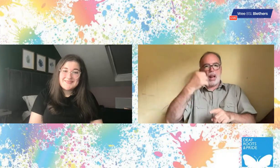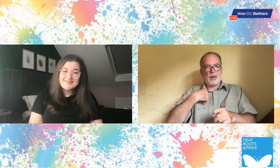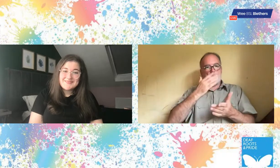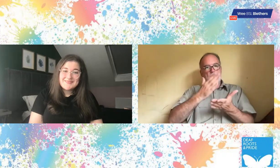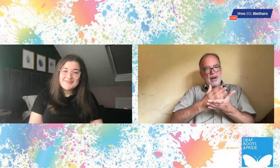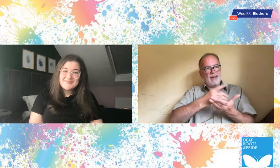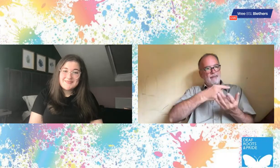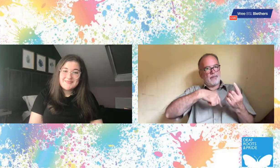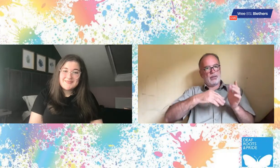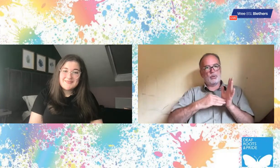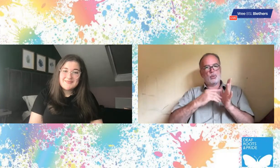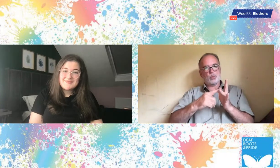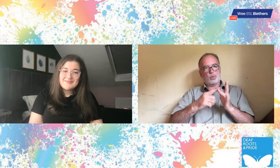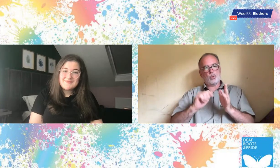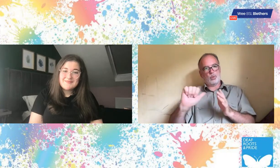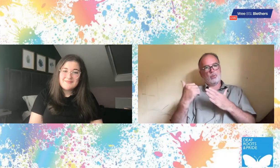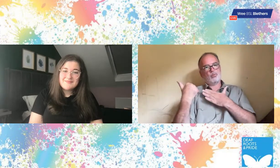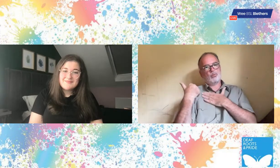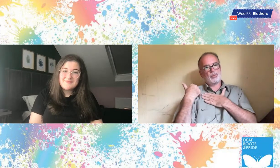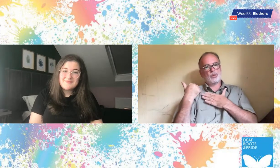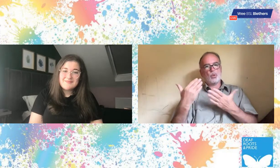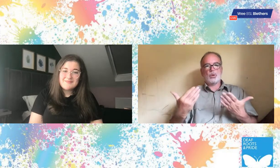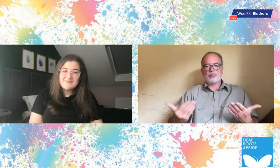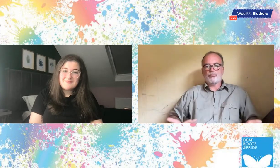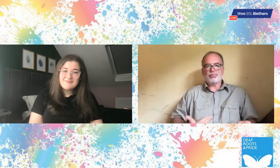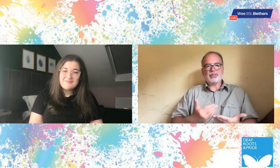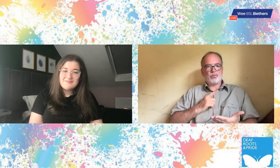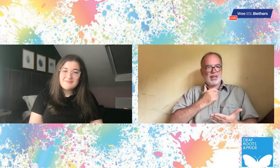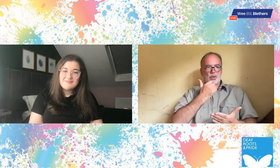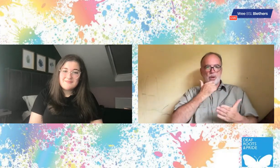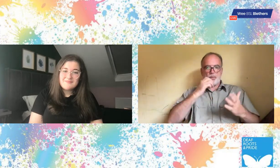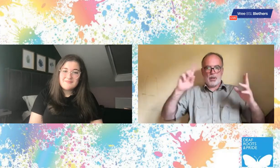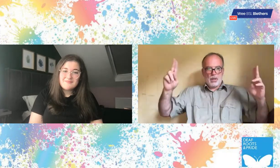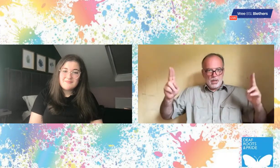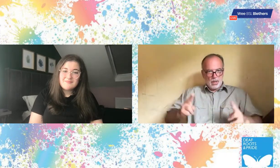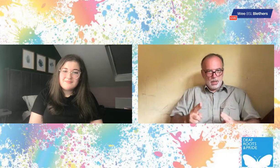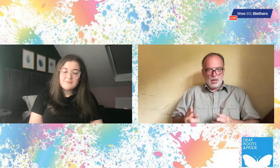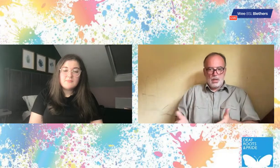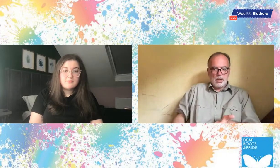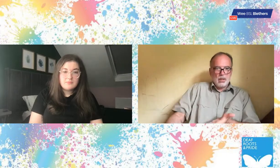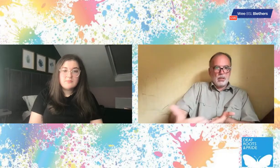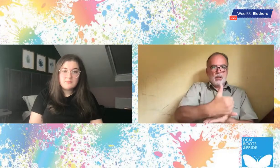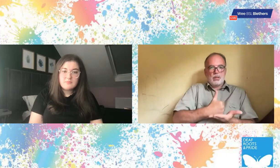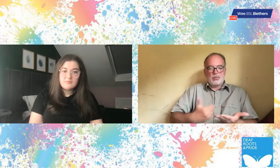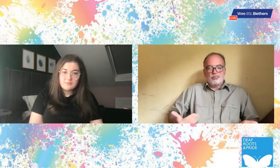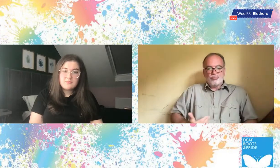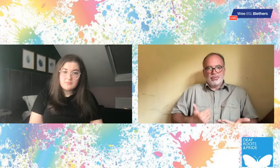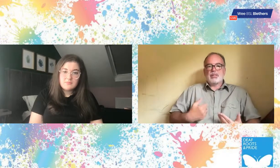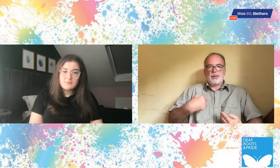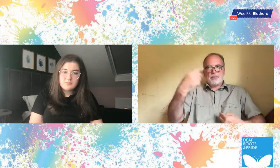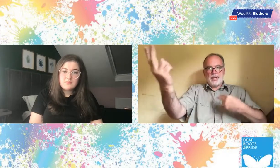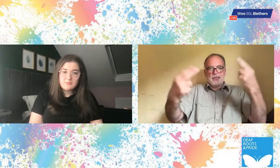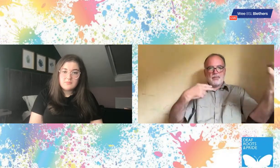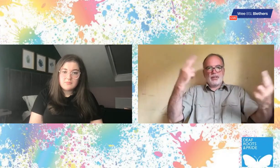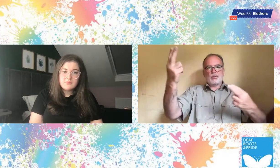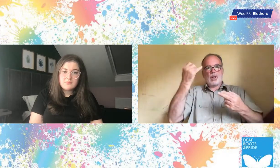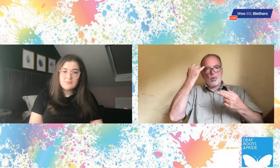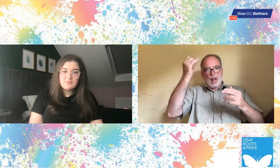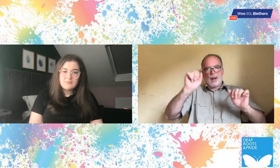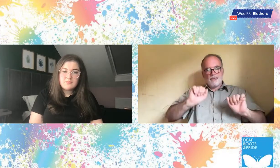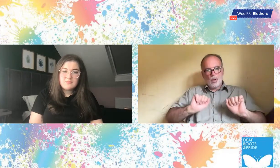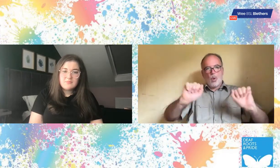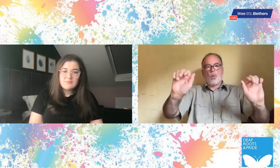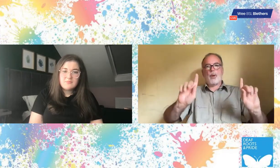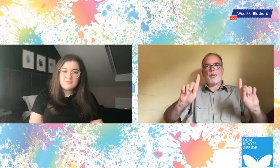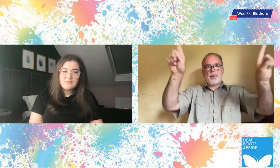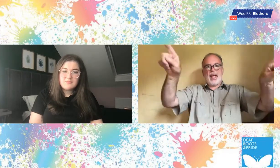perpetuity like they do in zoos. We want to reintroduce animals back into the wild. So you know, it's our responsibility to kind